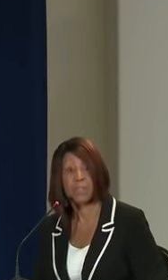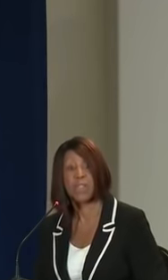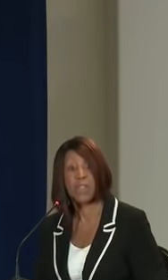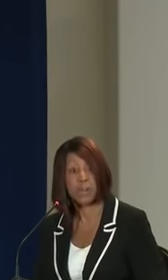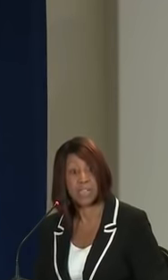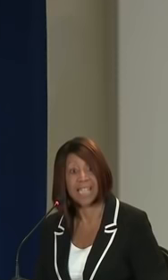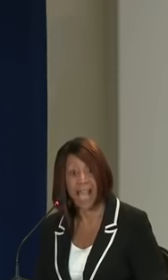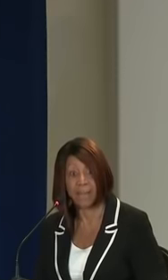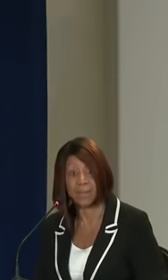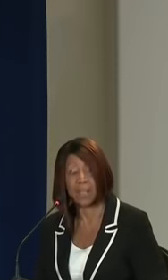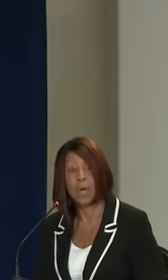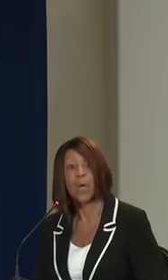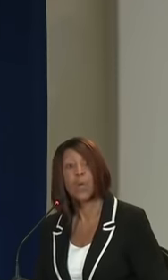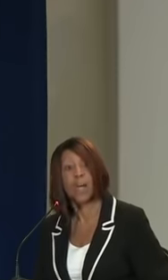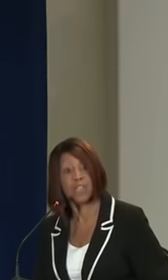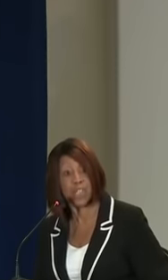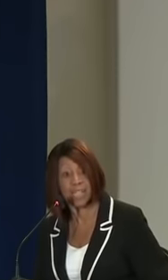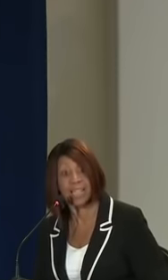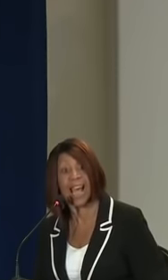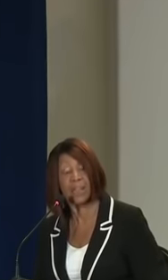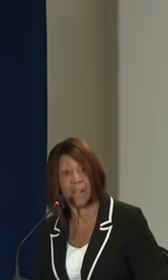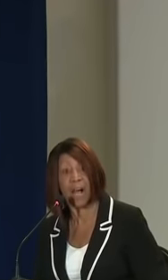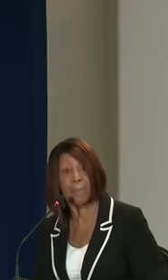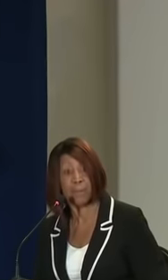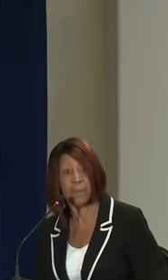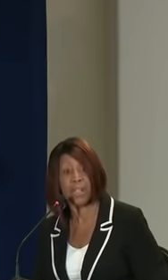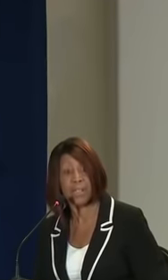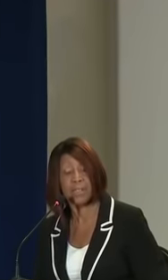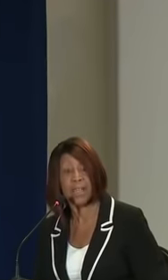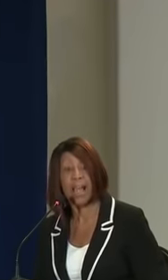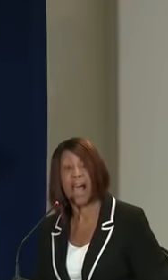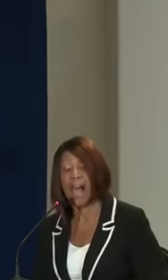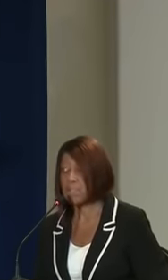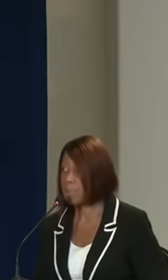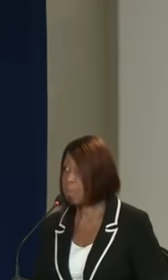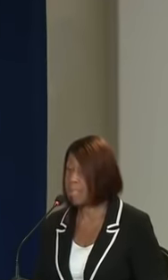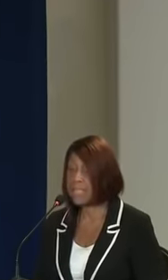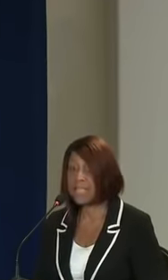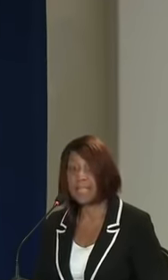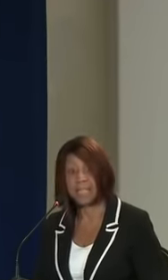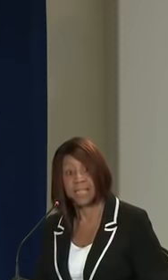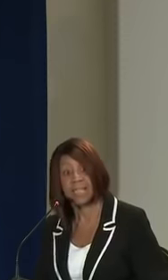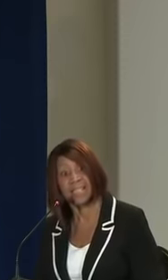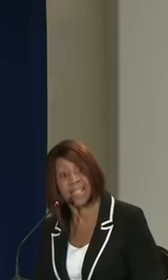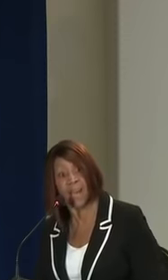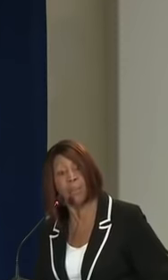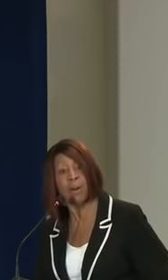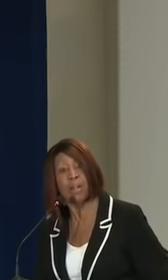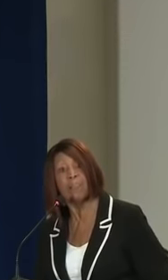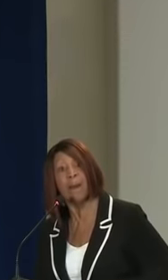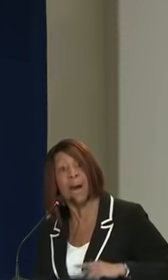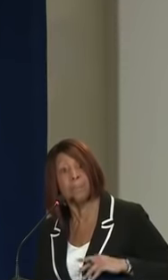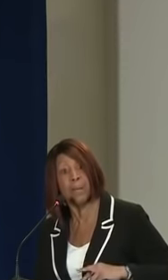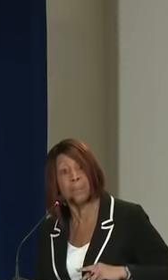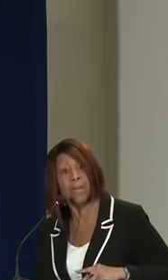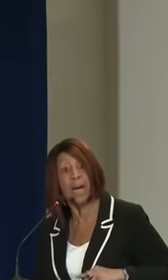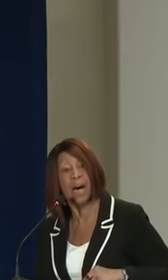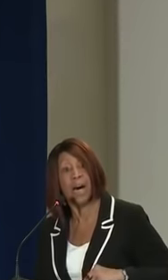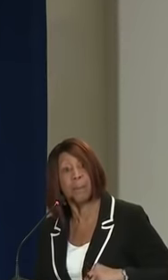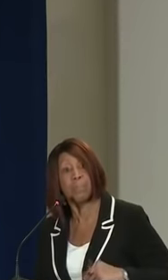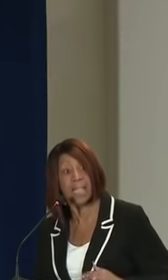available to those towns who have shut down their operations. As we begin to see this network of